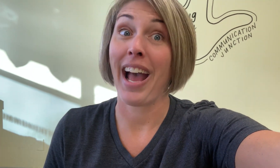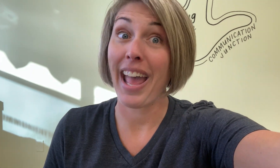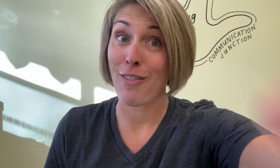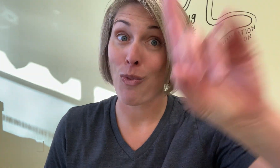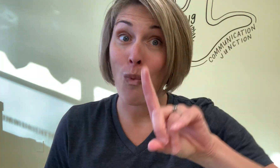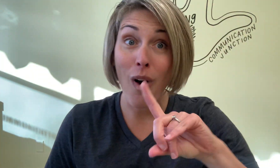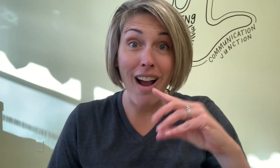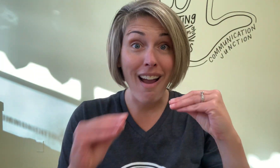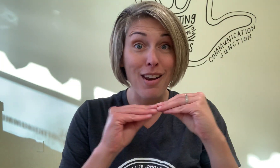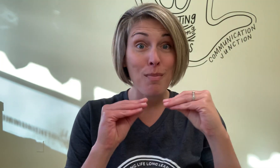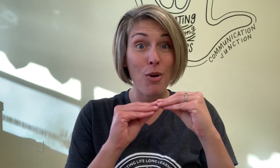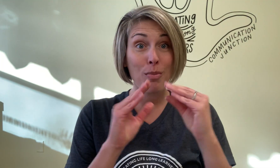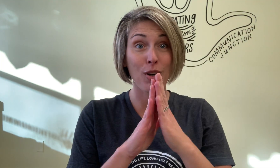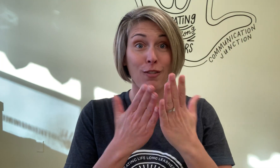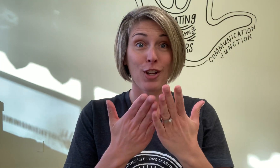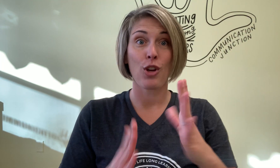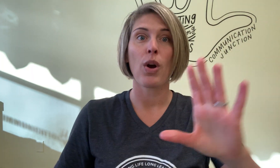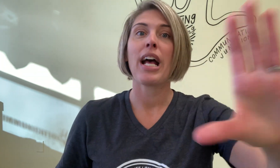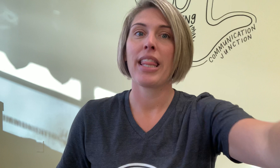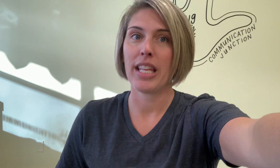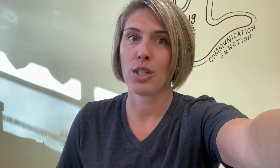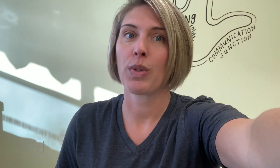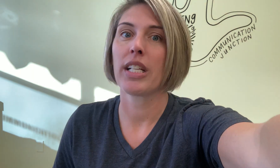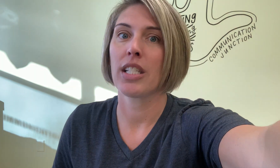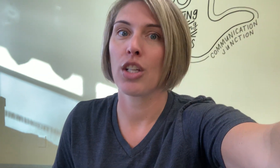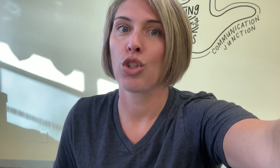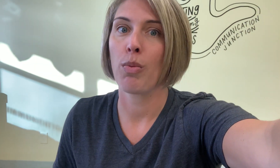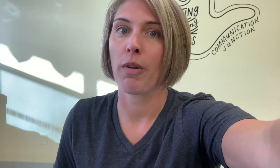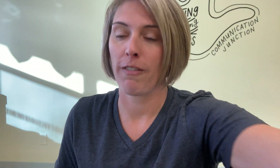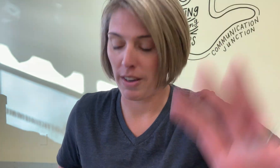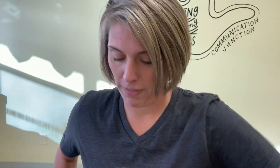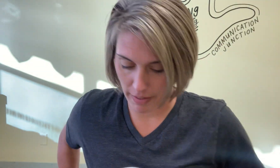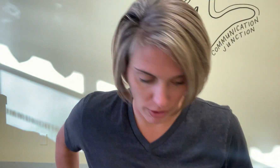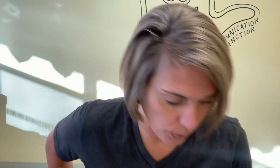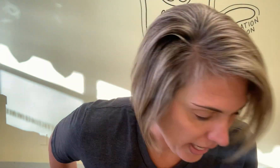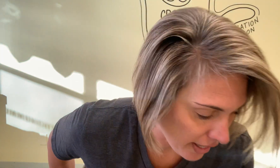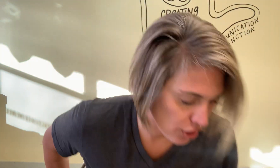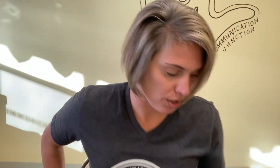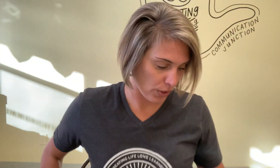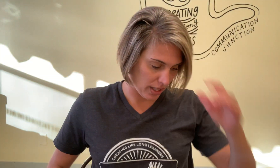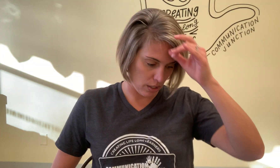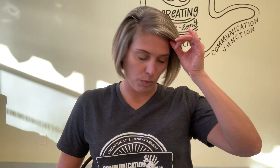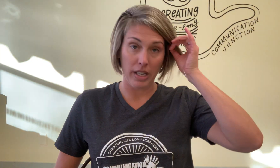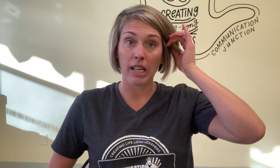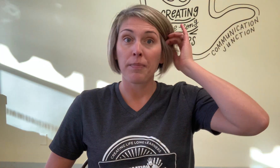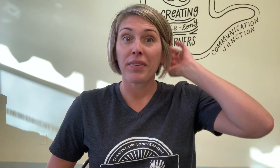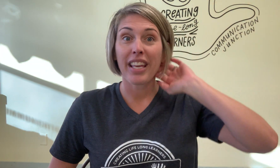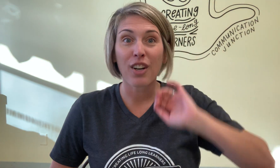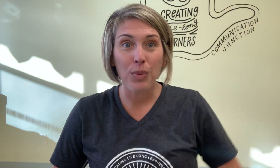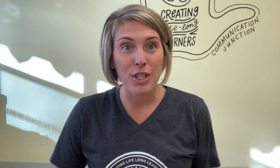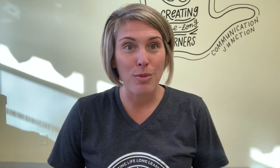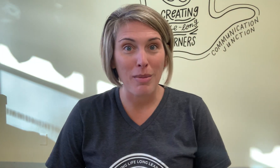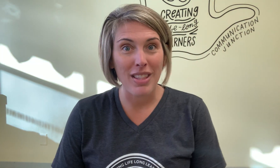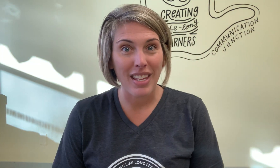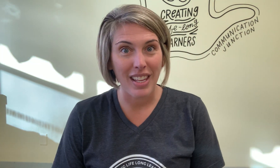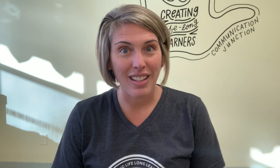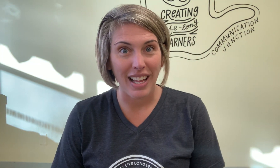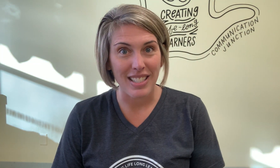have one more book for you. This one is a super fan favorite. We actually read this one in our What Is Your Baby Thinking